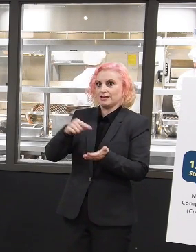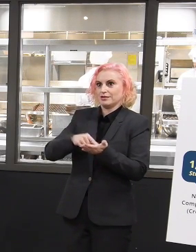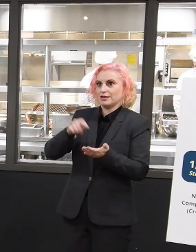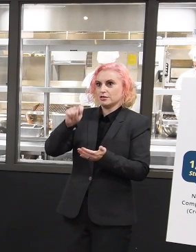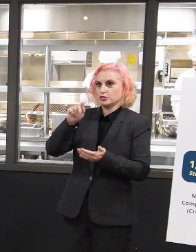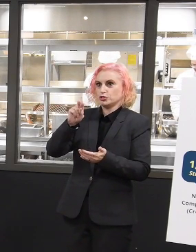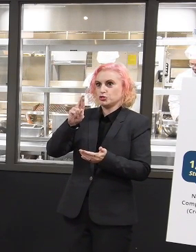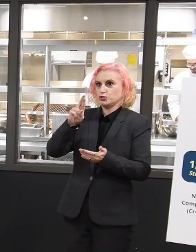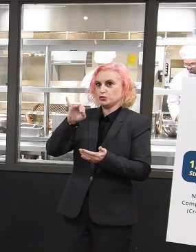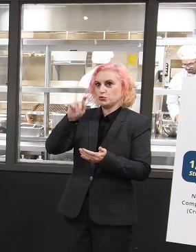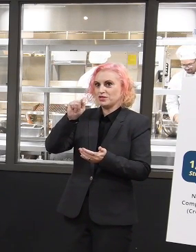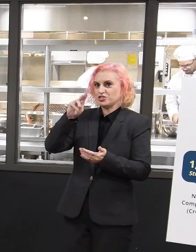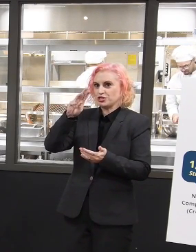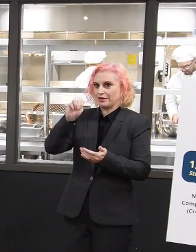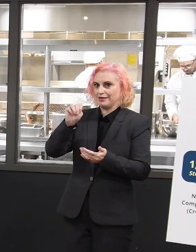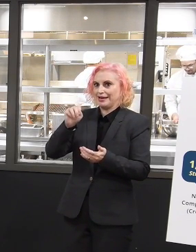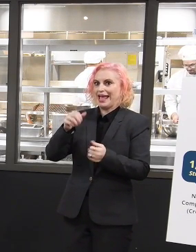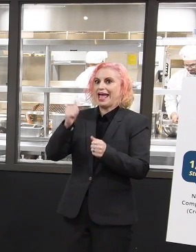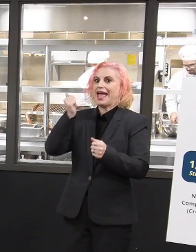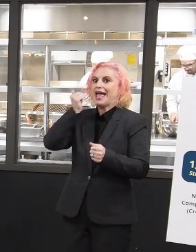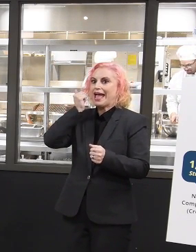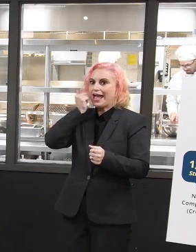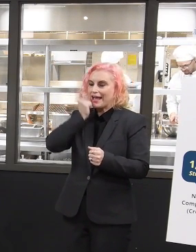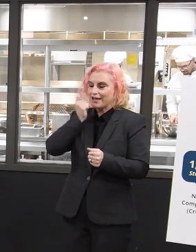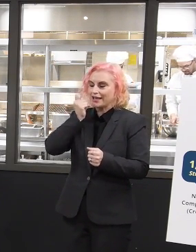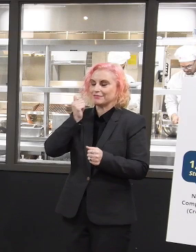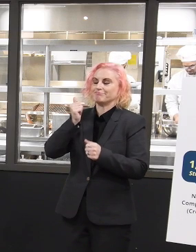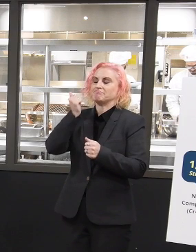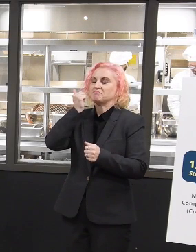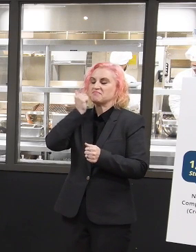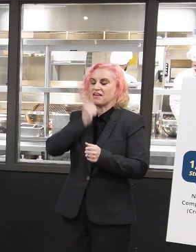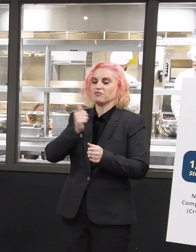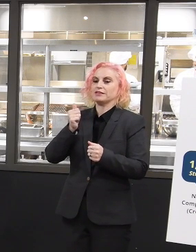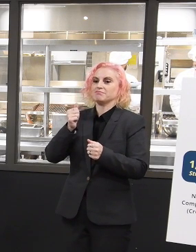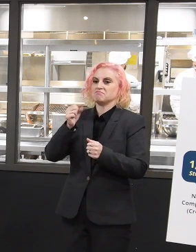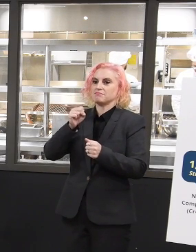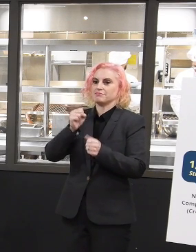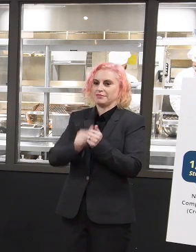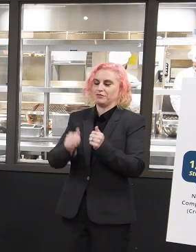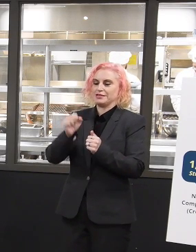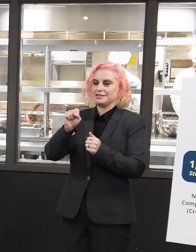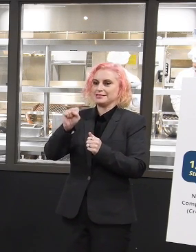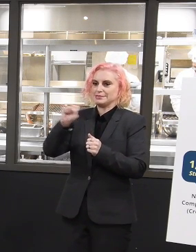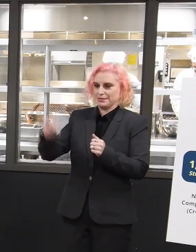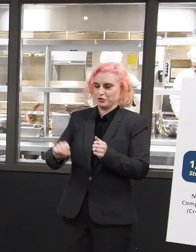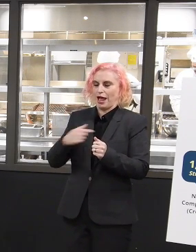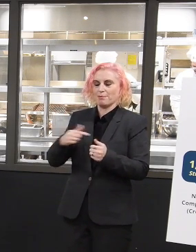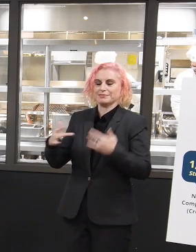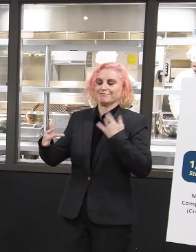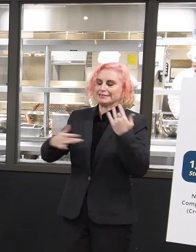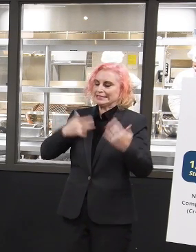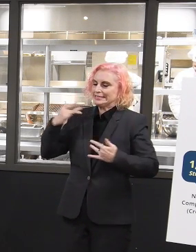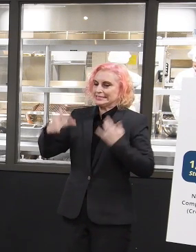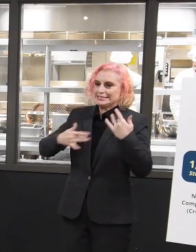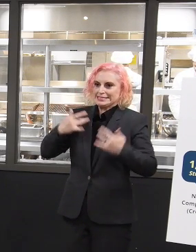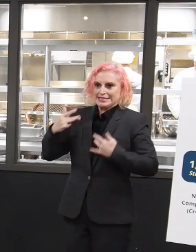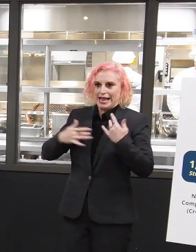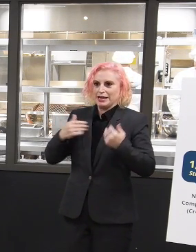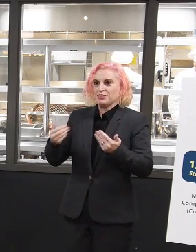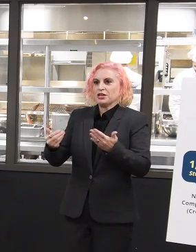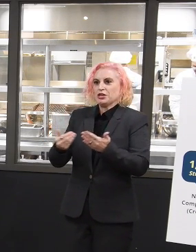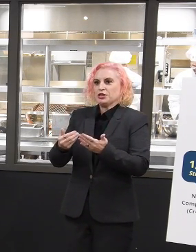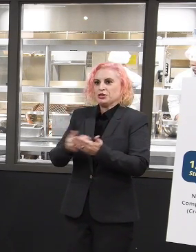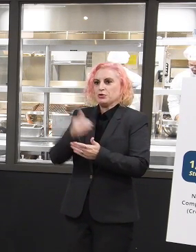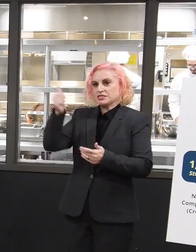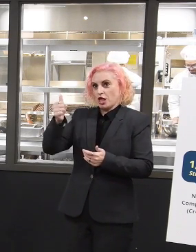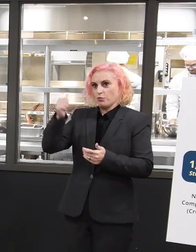semester, made all those things possible. I'm so excited that the new Complete for Success Scholarship will now